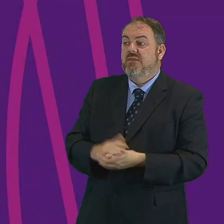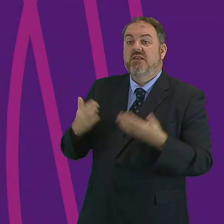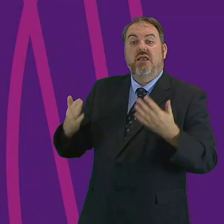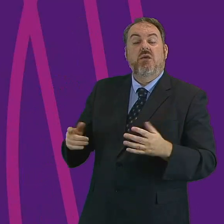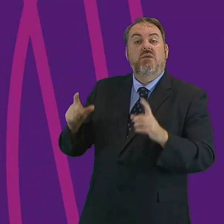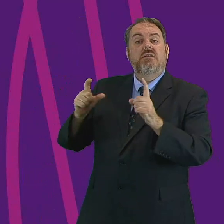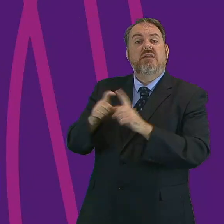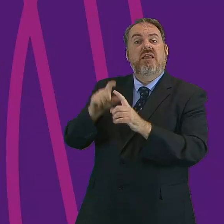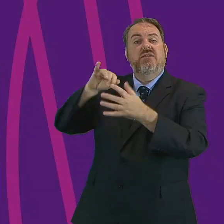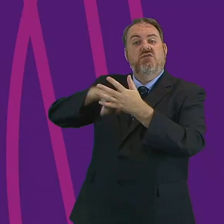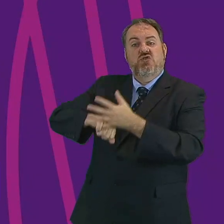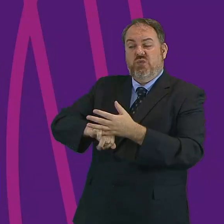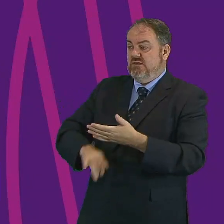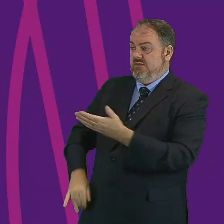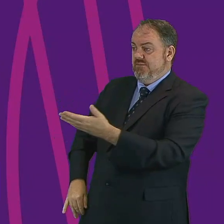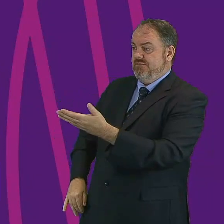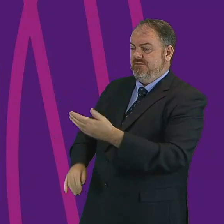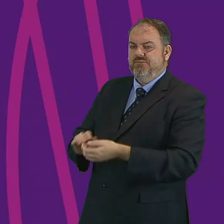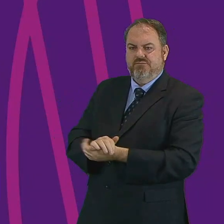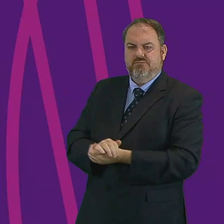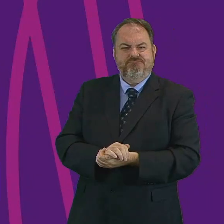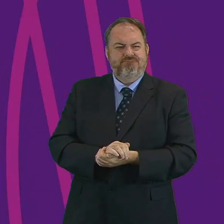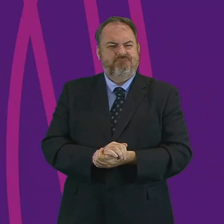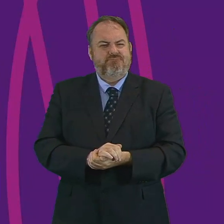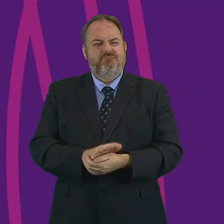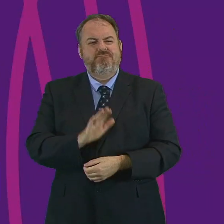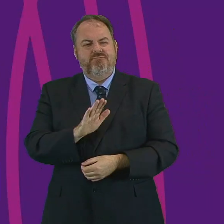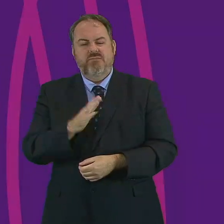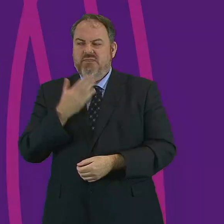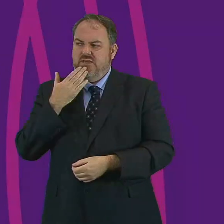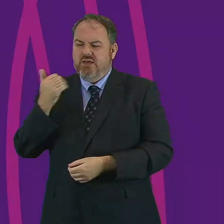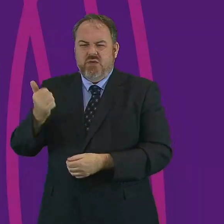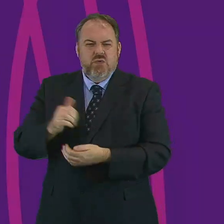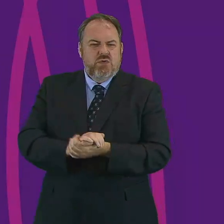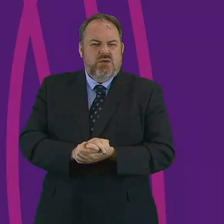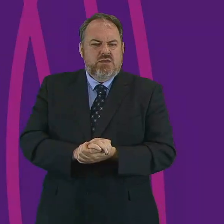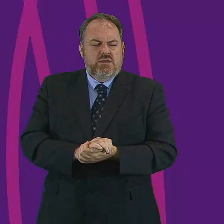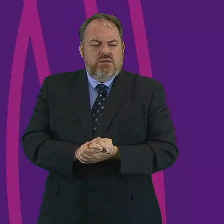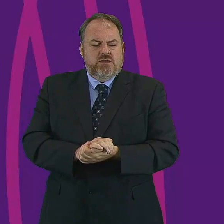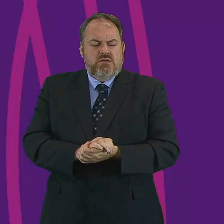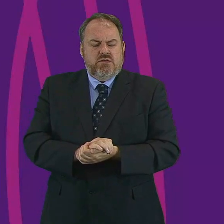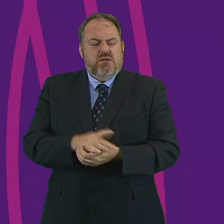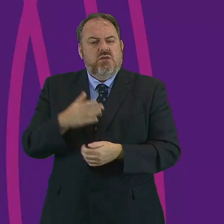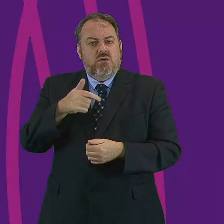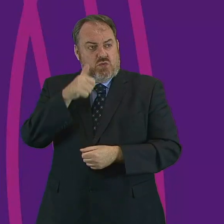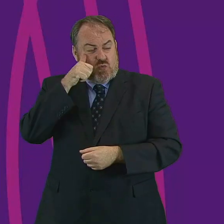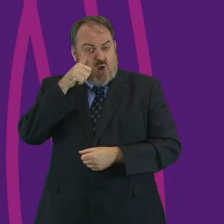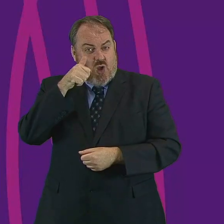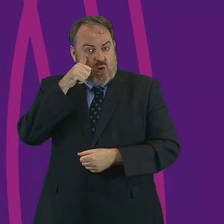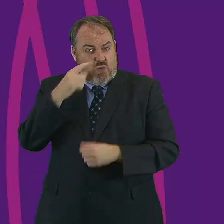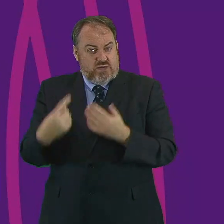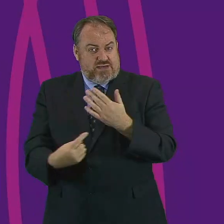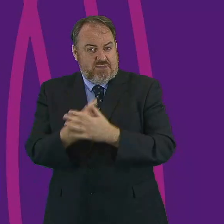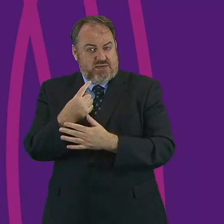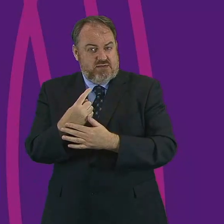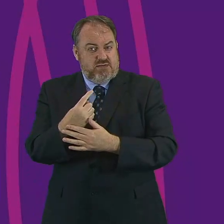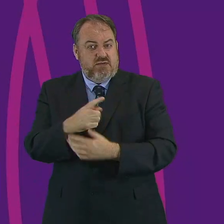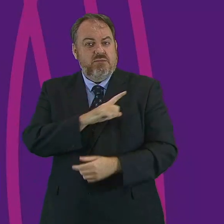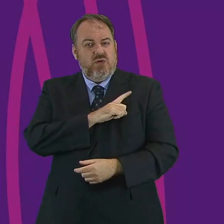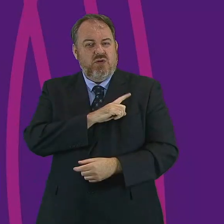UK Government the ability to override or undermine the spending priorities of a democratically elected Scottish